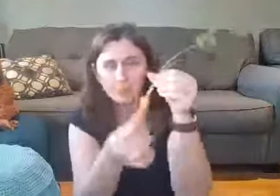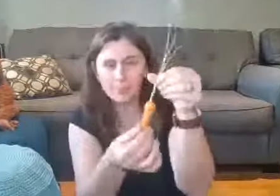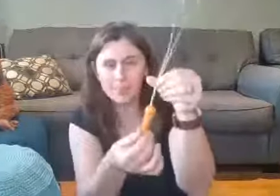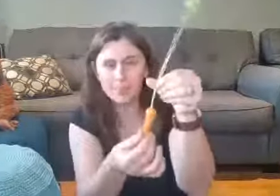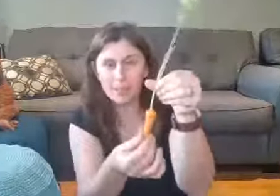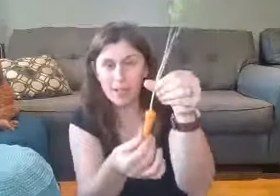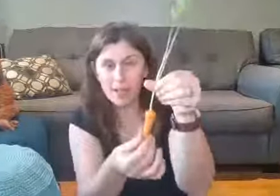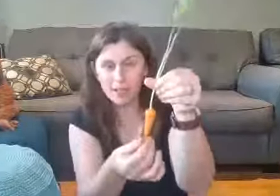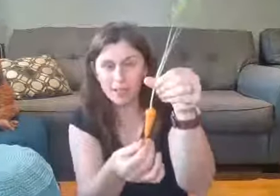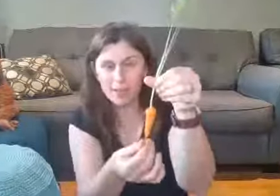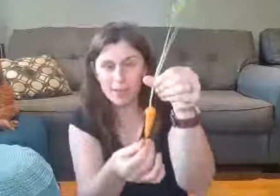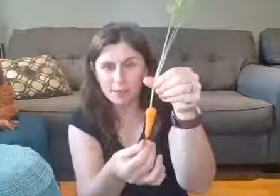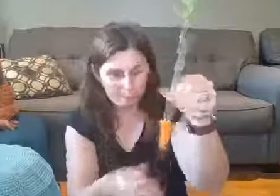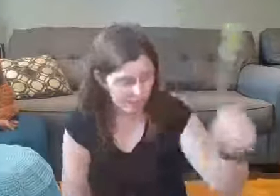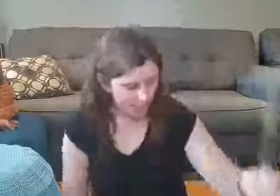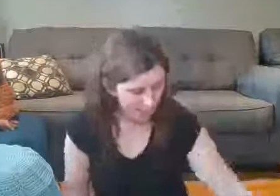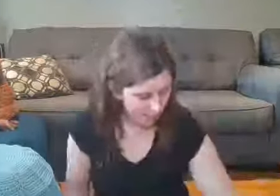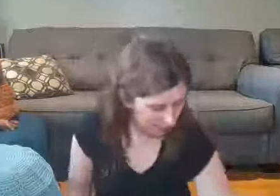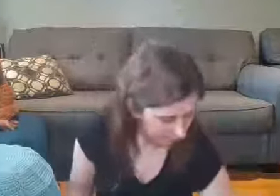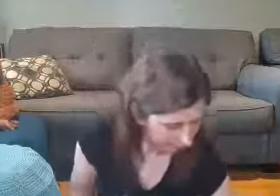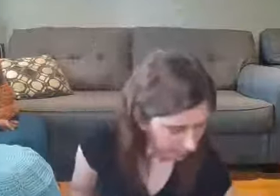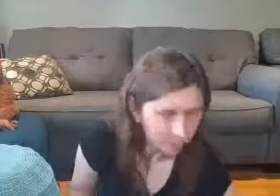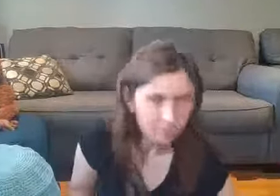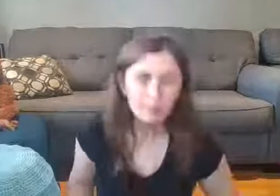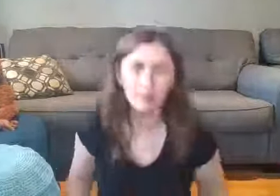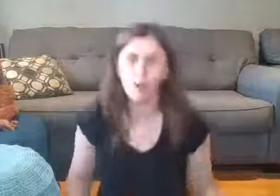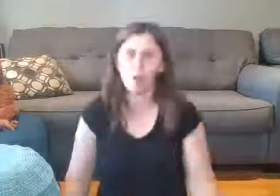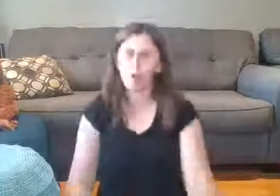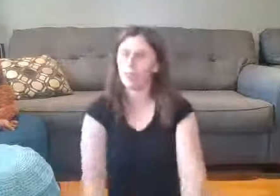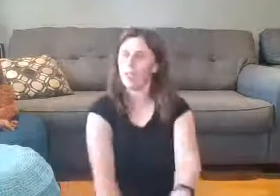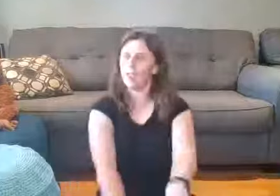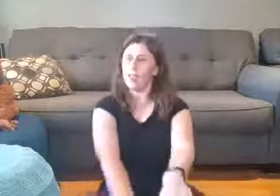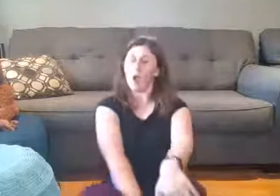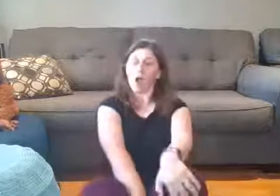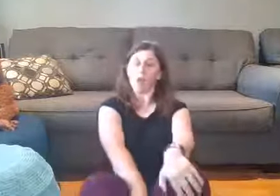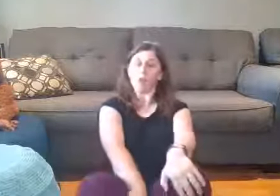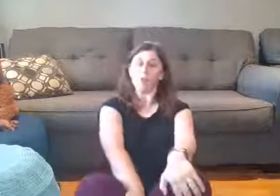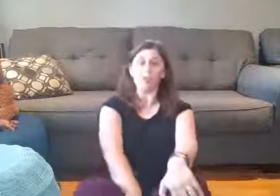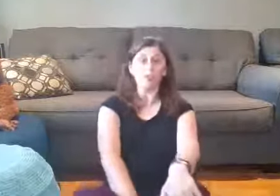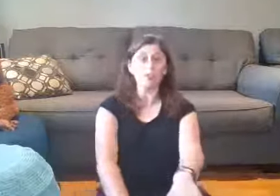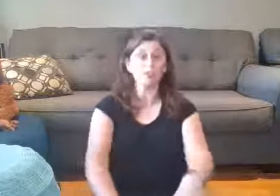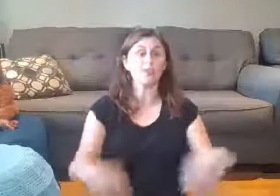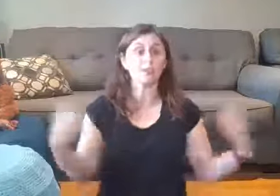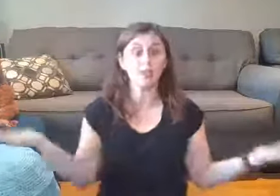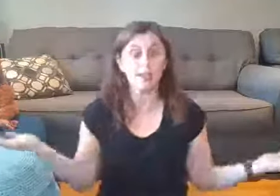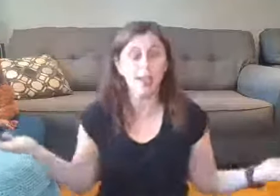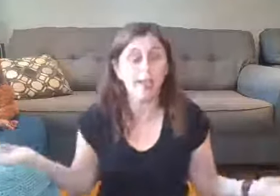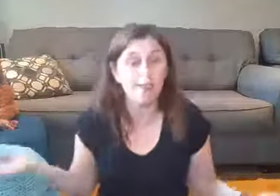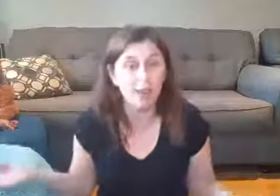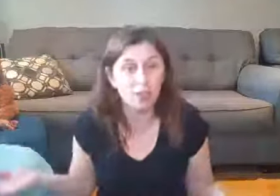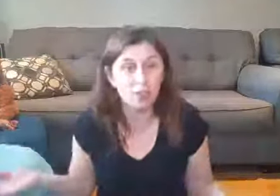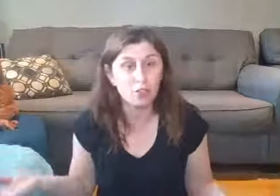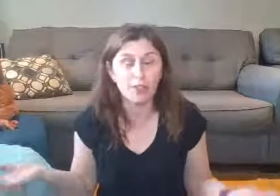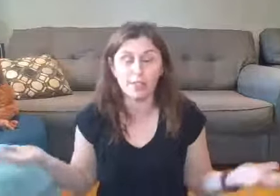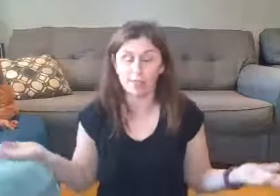They smell yummy. Ready to eat. Okay. Oh, the country is great and the country is